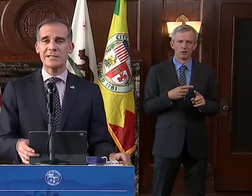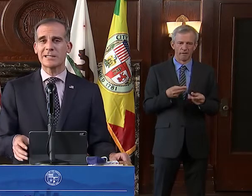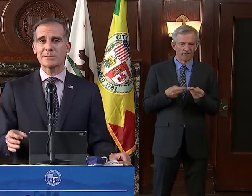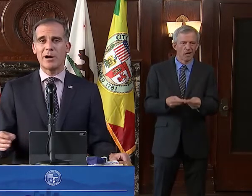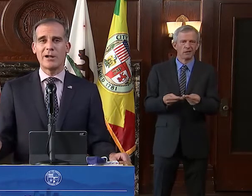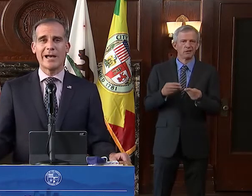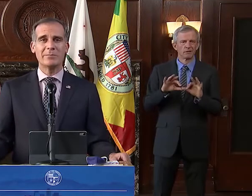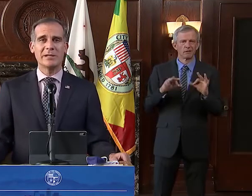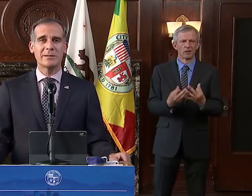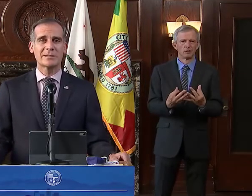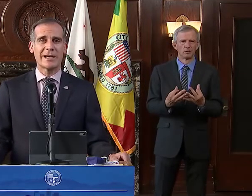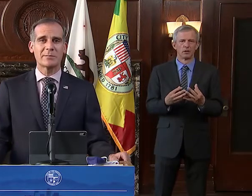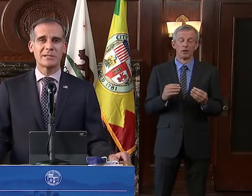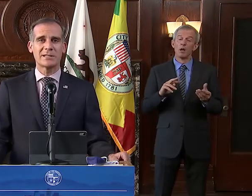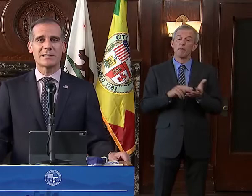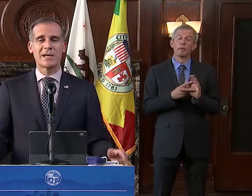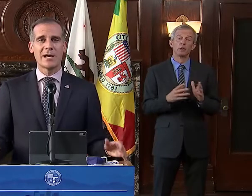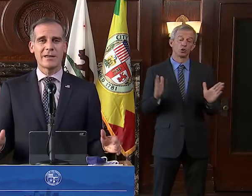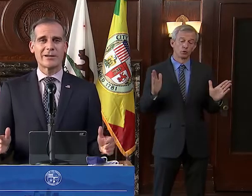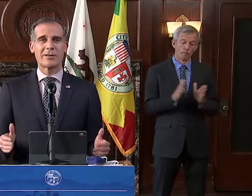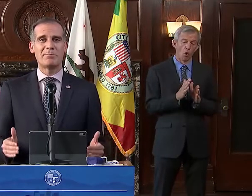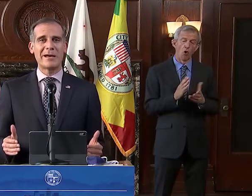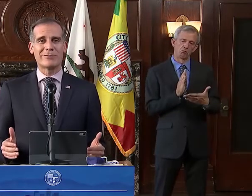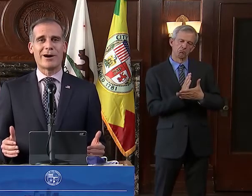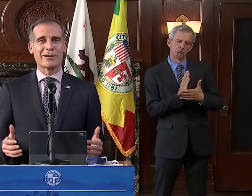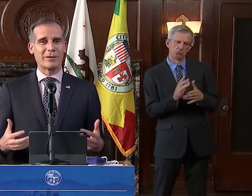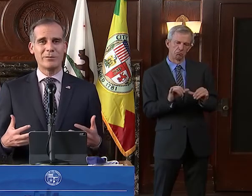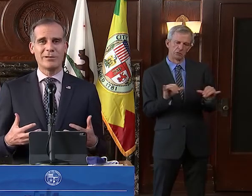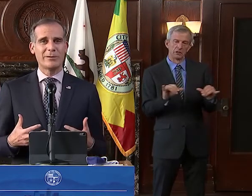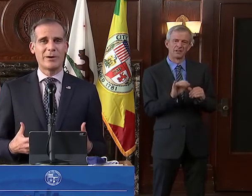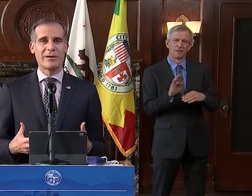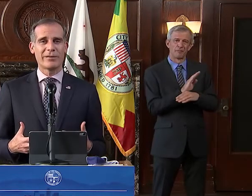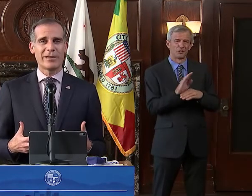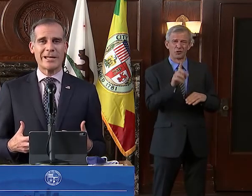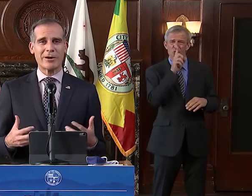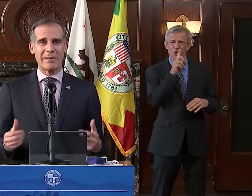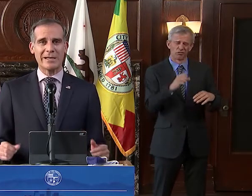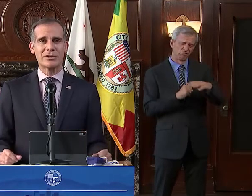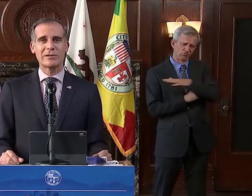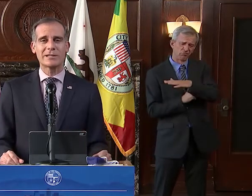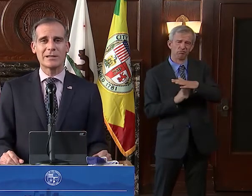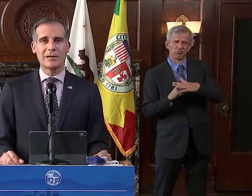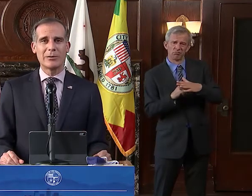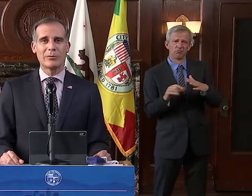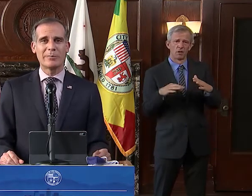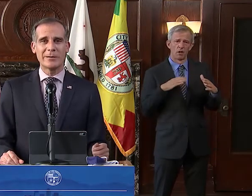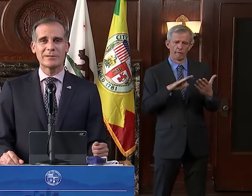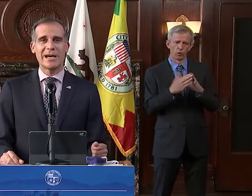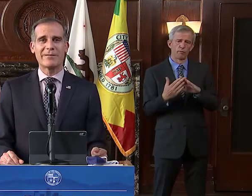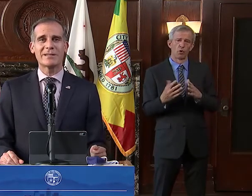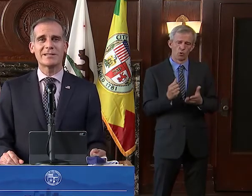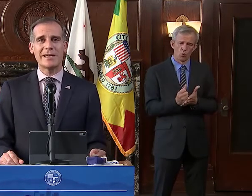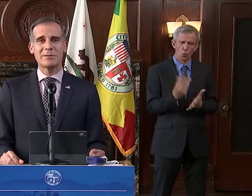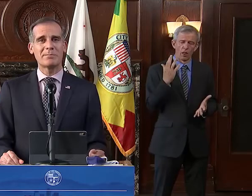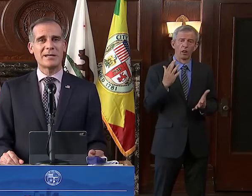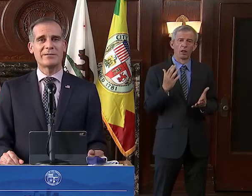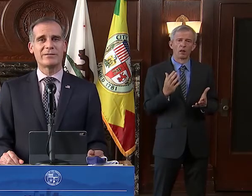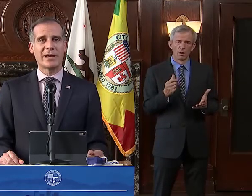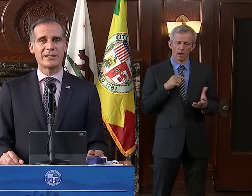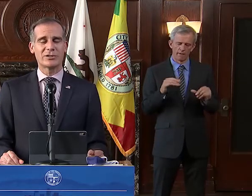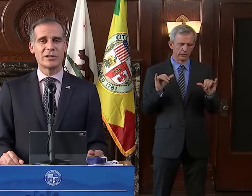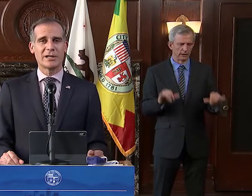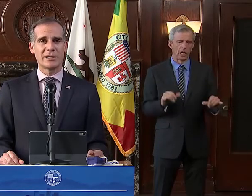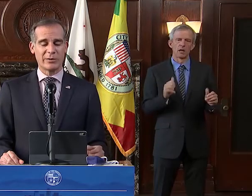It means that small and medium-sized businesses that are the bedrock of community wealth and our main streets will be able to have the same